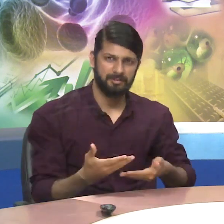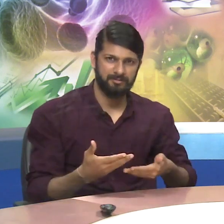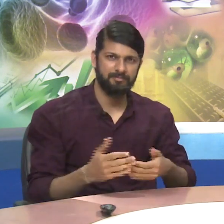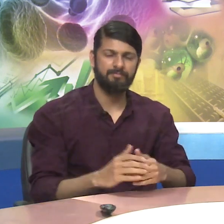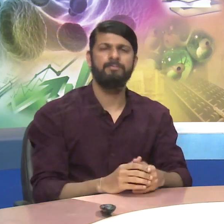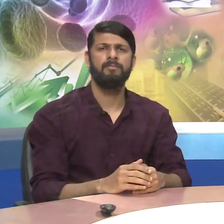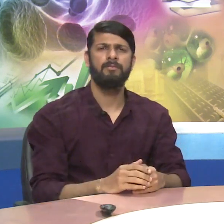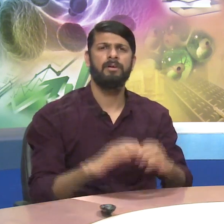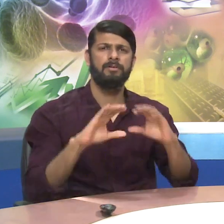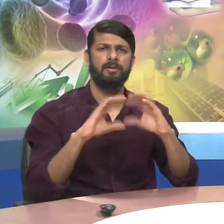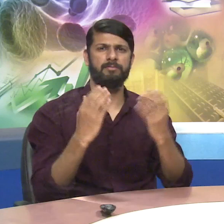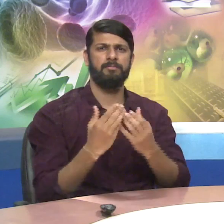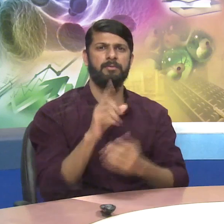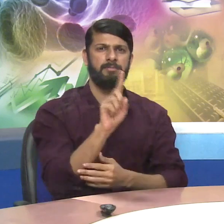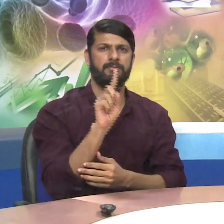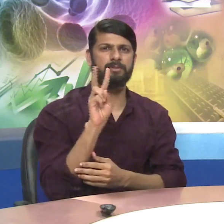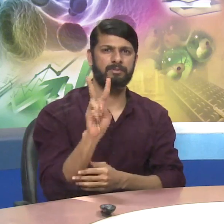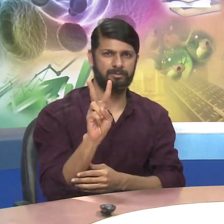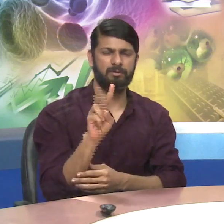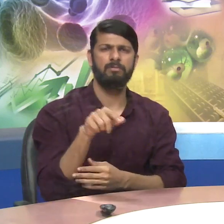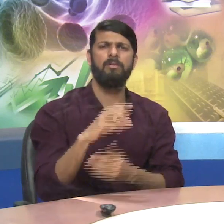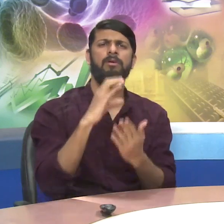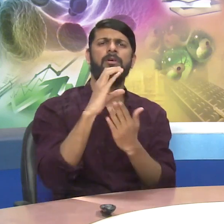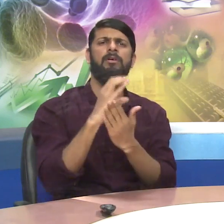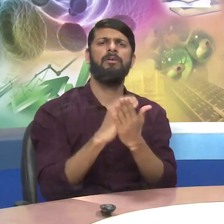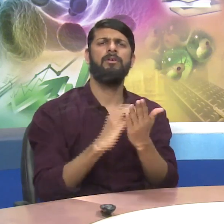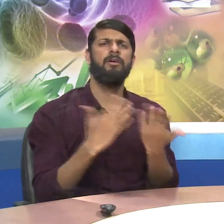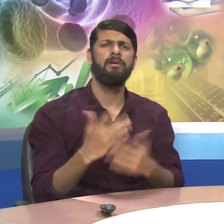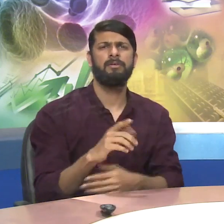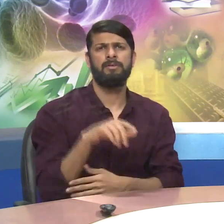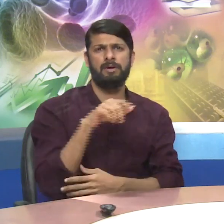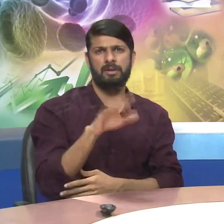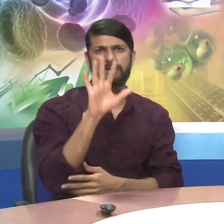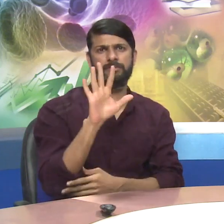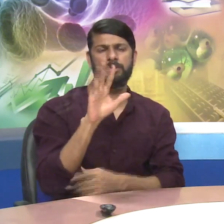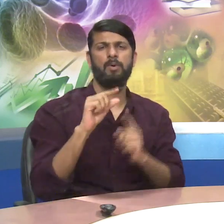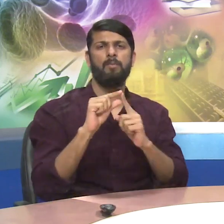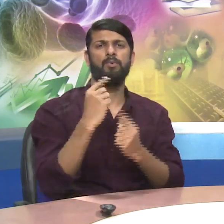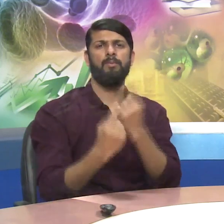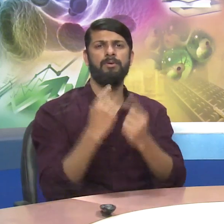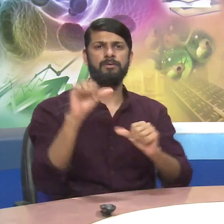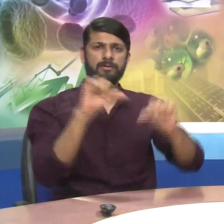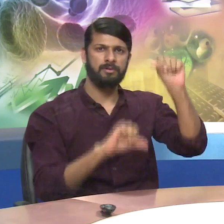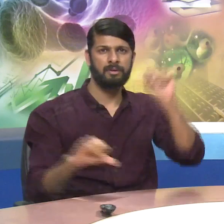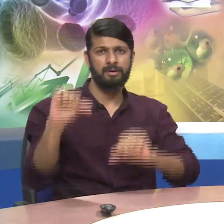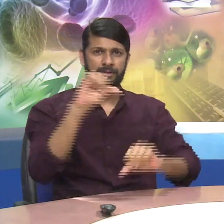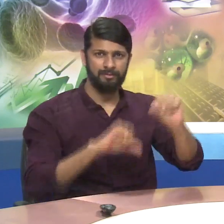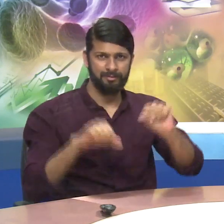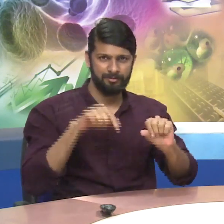NIOS welcomes you all in class senior secondary course Political Science lesson